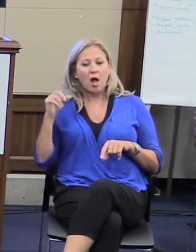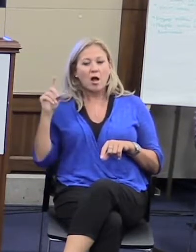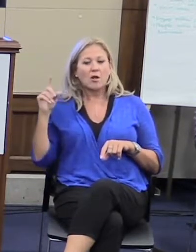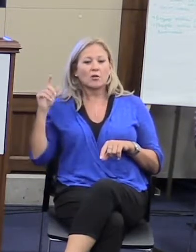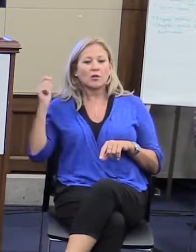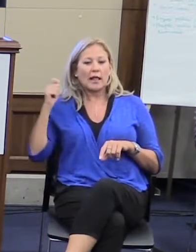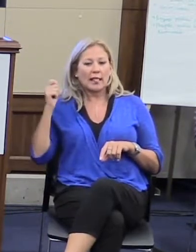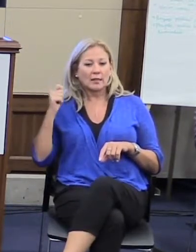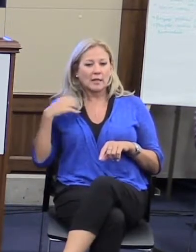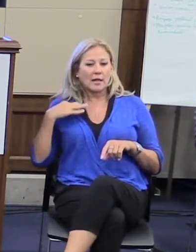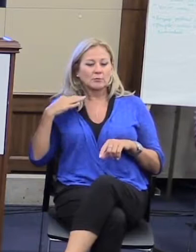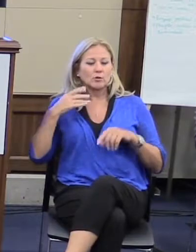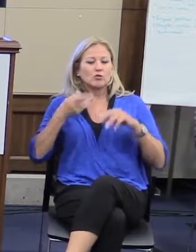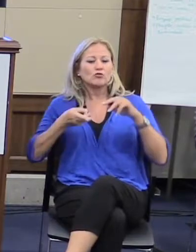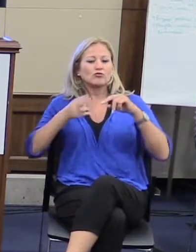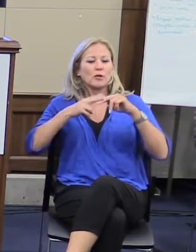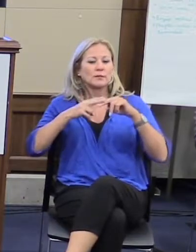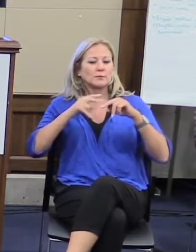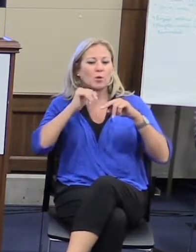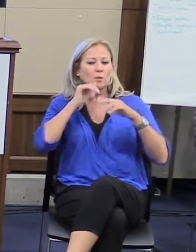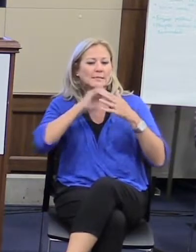raise up, don't take away.